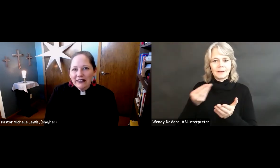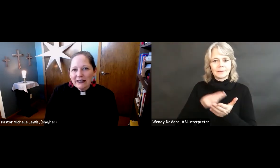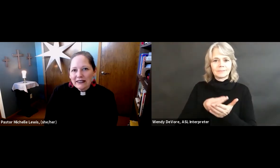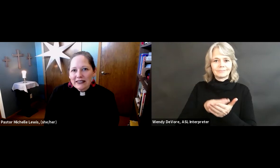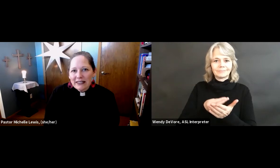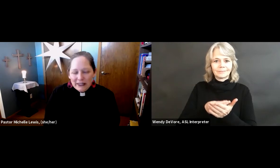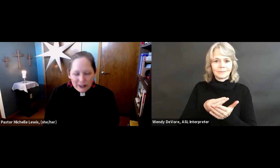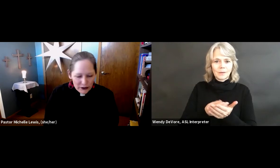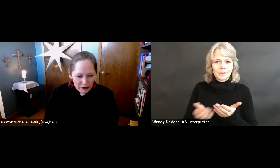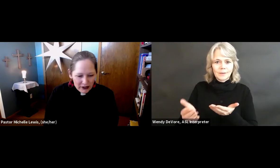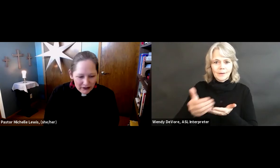to send to Bread of Life.